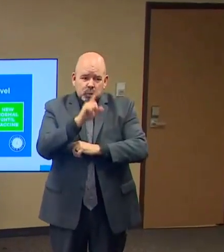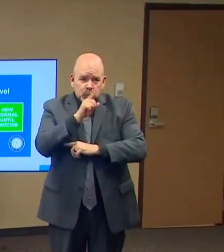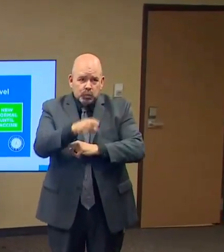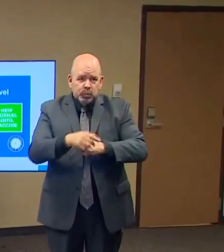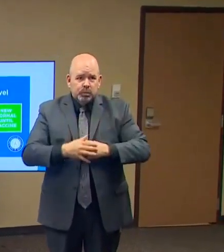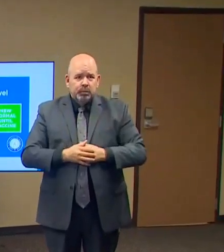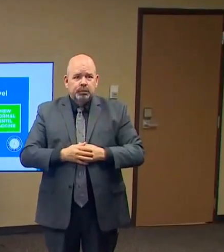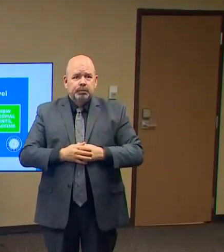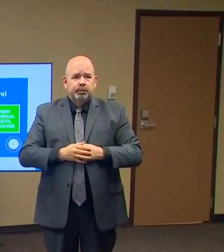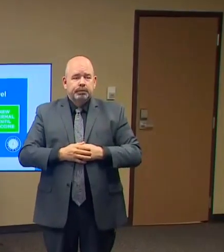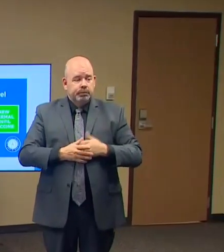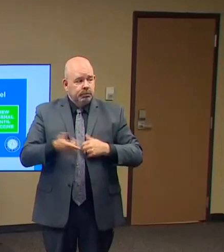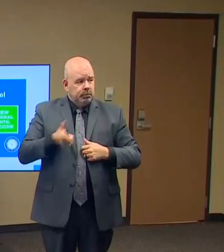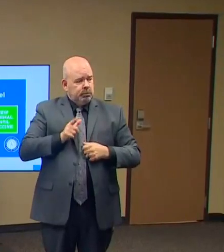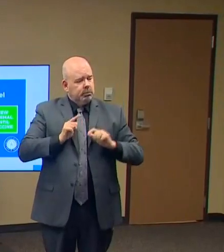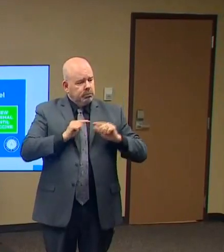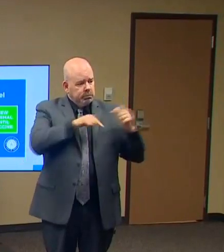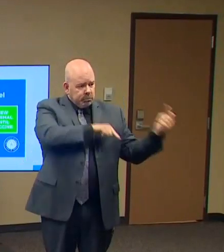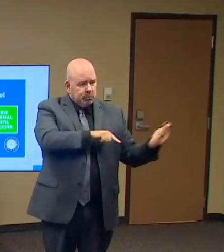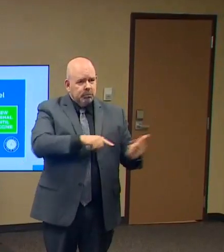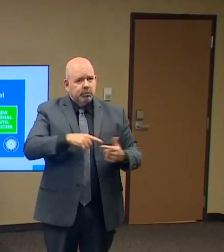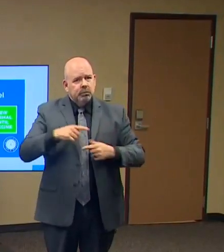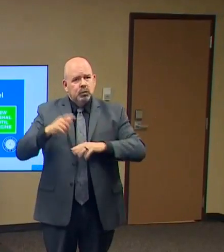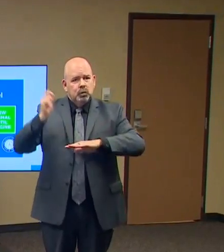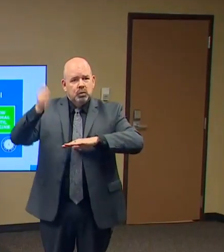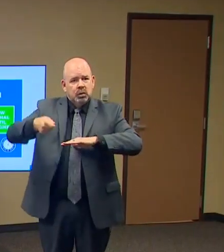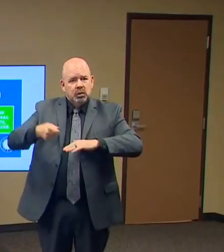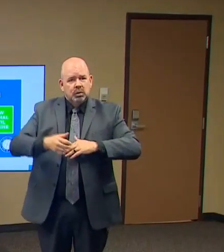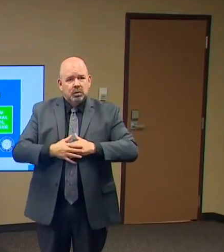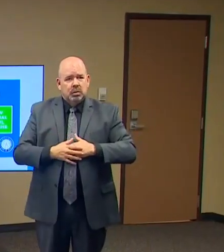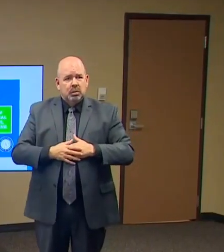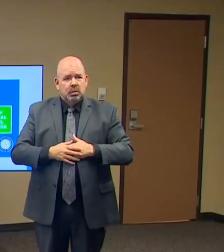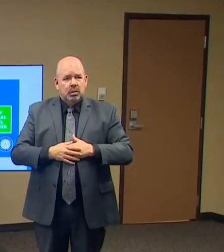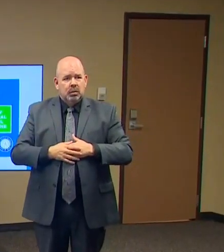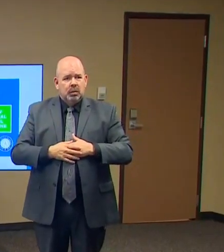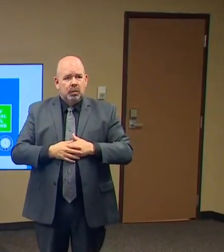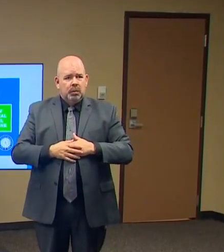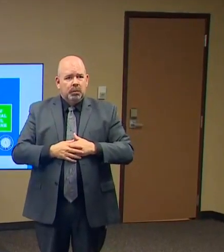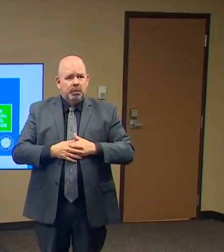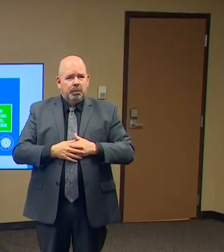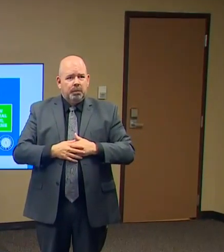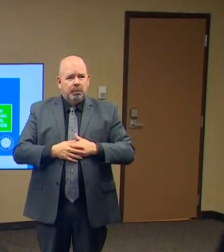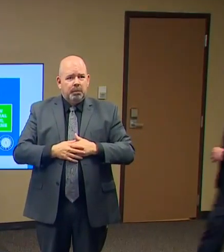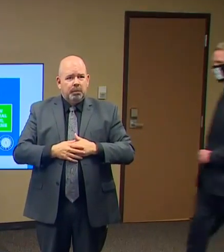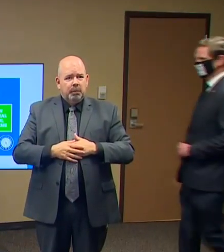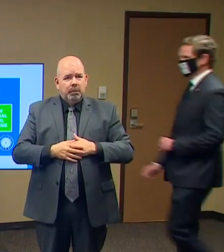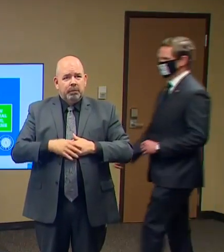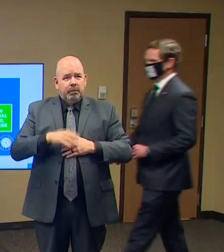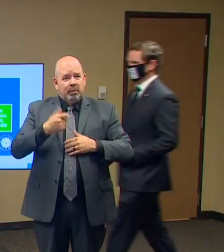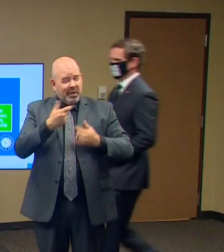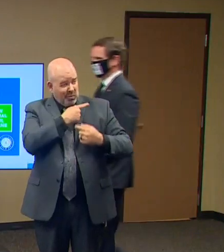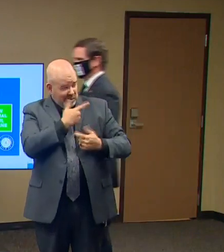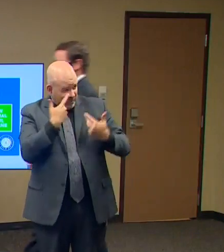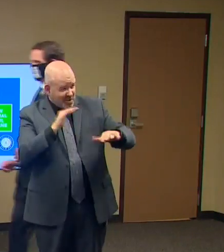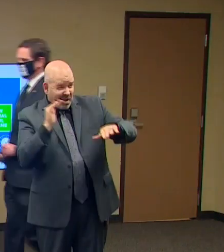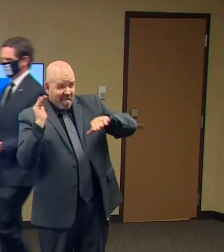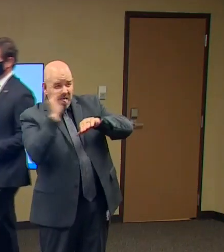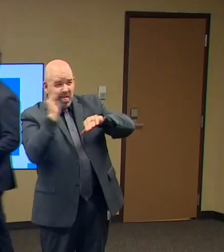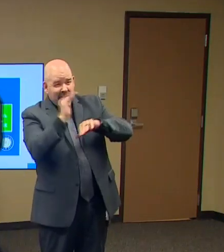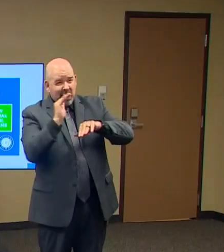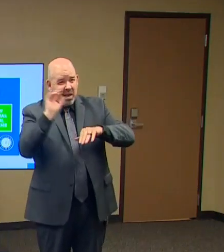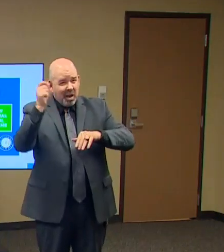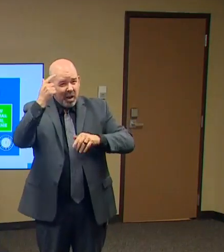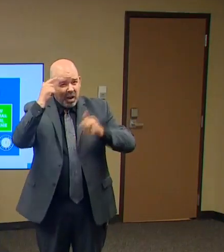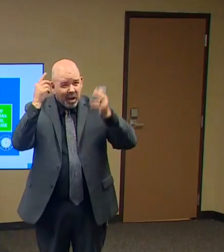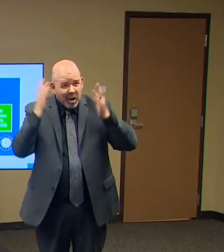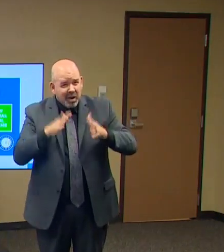you appealed to the governor at all, had any communication in the last several days about slowing down his